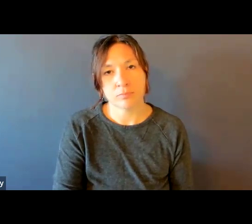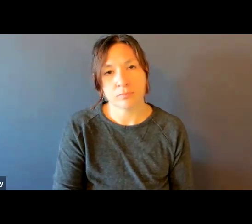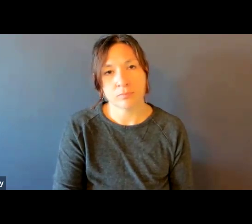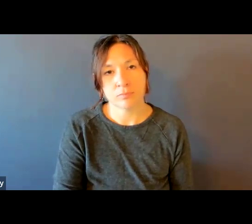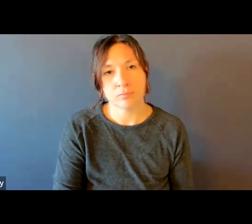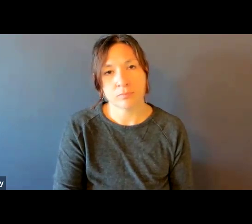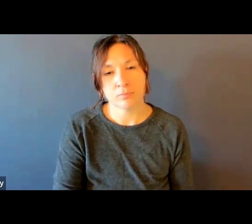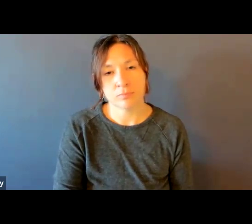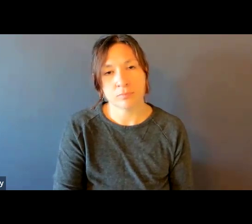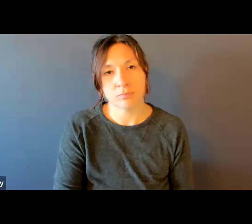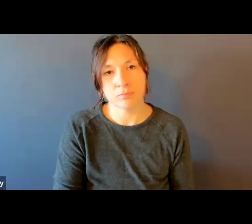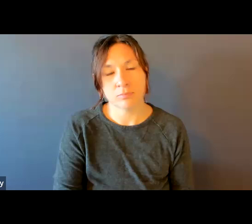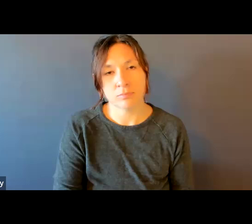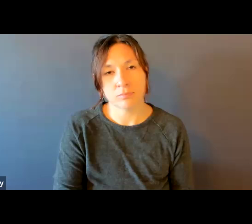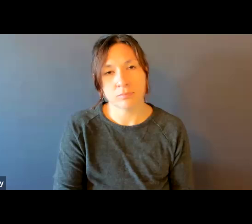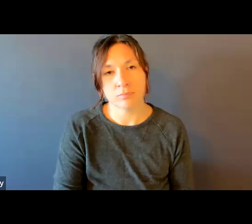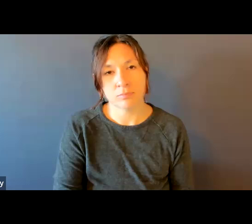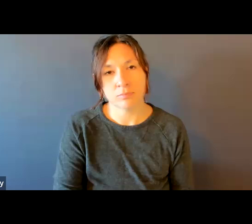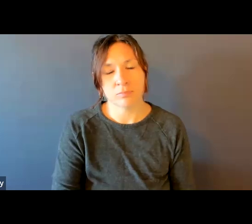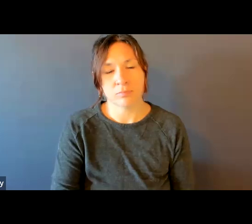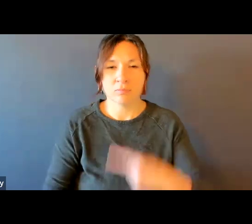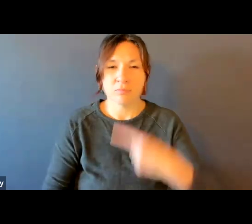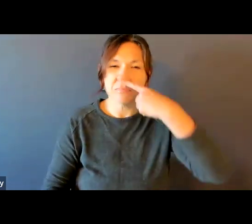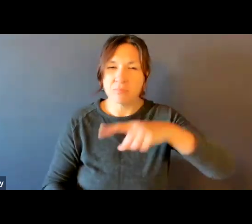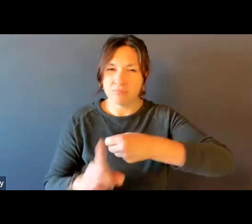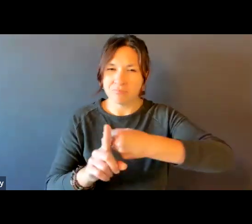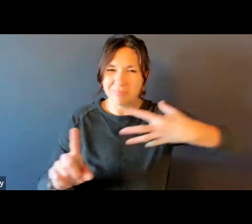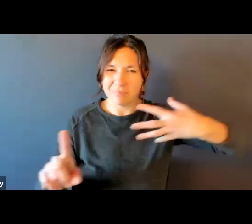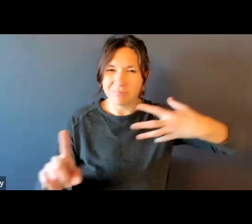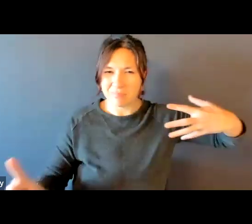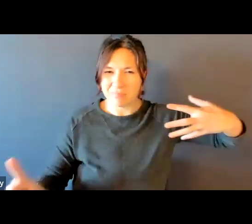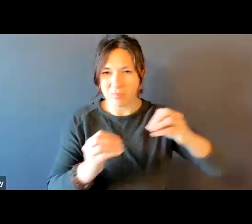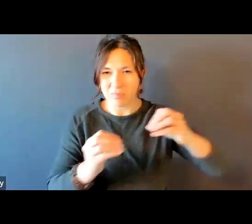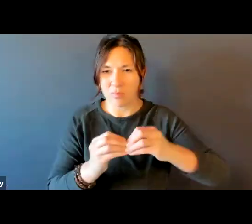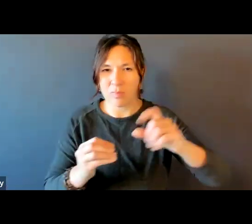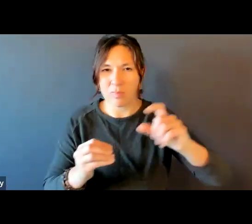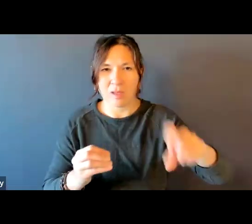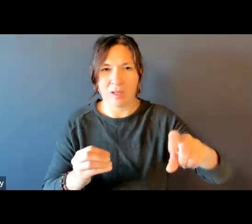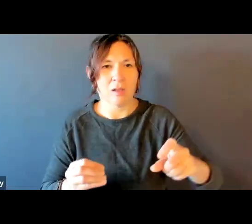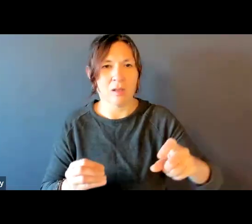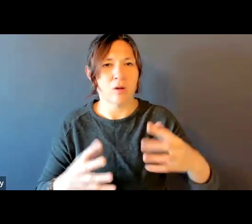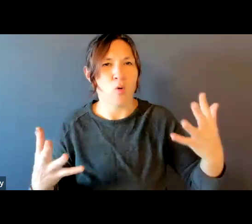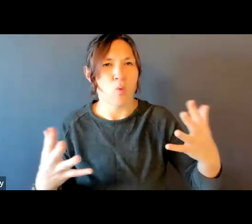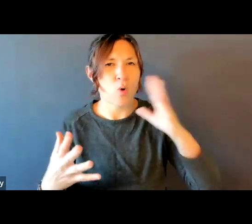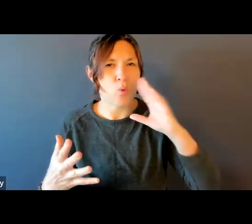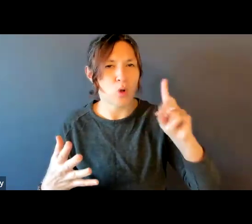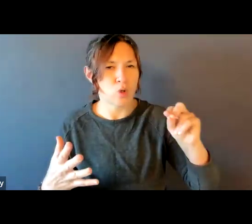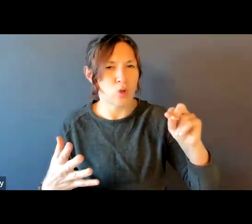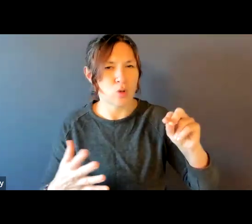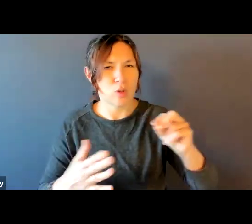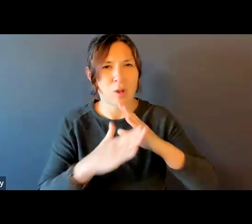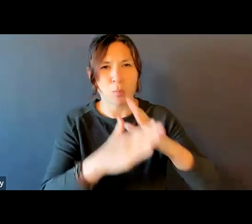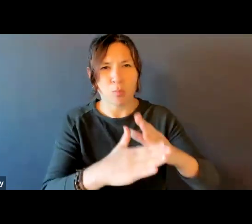progreso. So I would hope that you could elaborate a little bit, provide more details. What is it that you are going to do to prevent